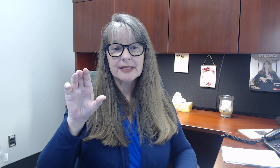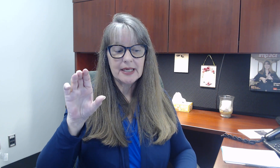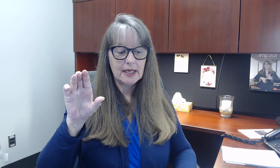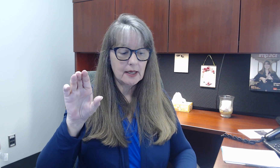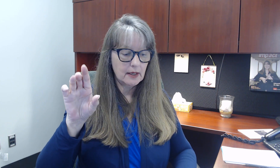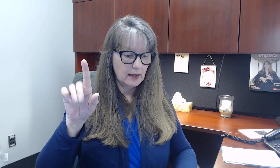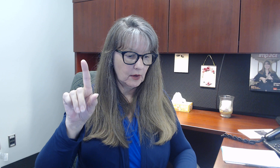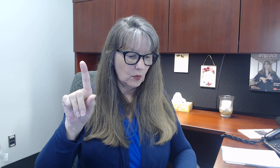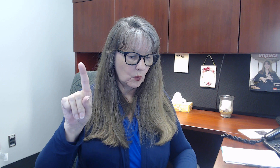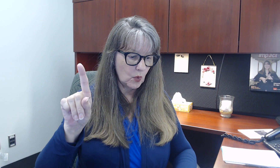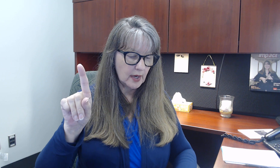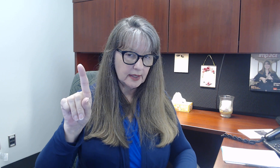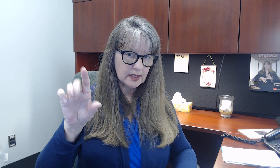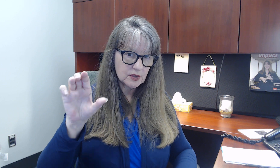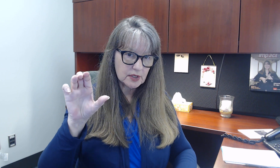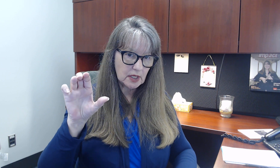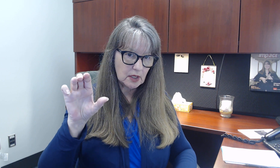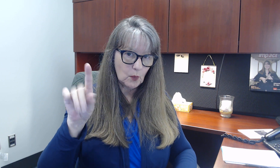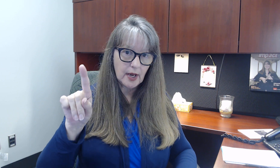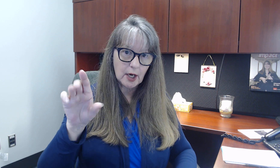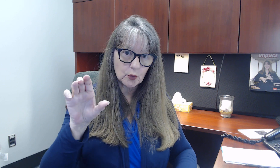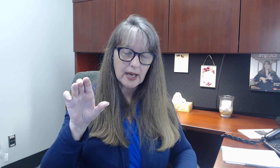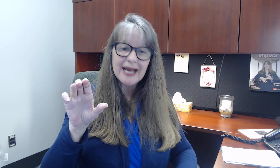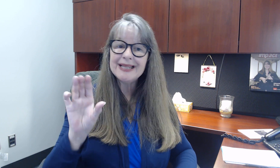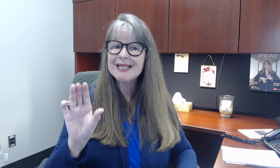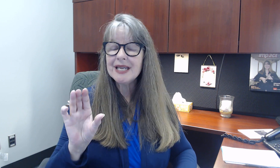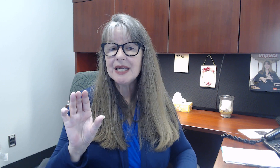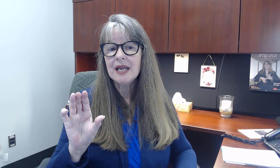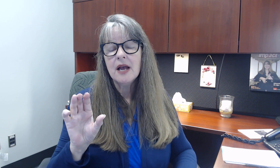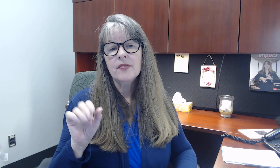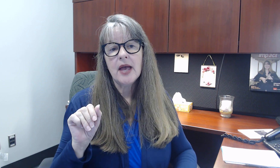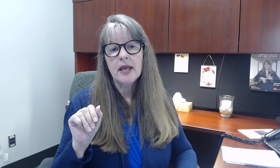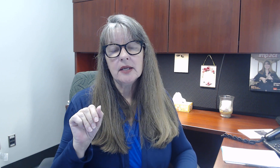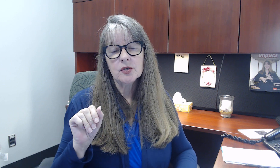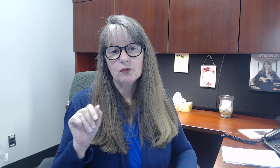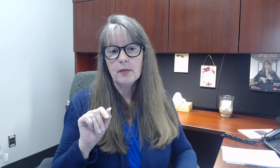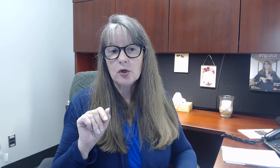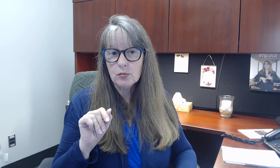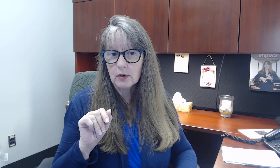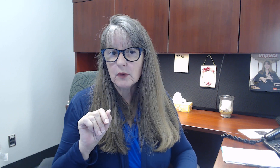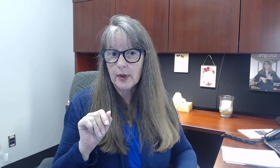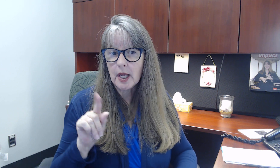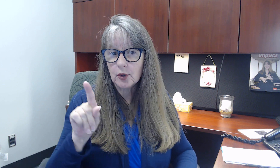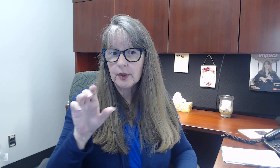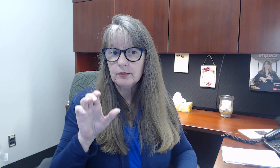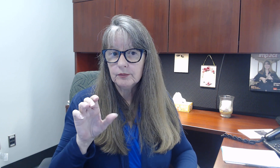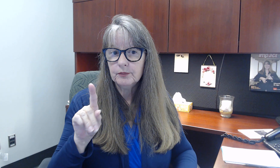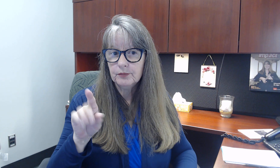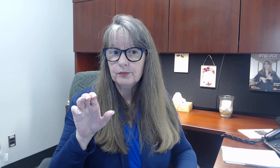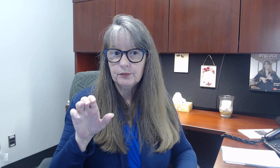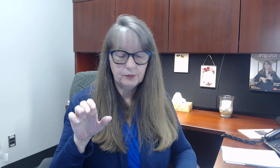1C, 1C, 100. And the C, that is a Roman numeral for 100.